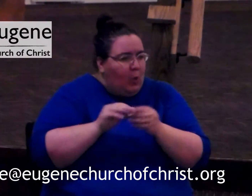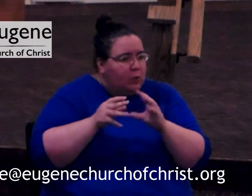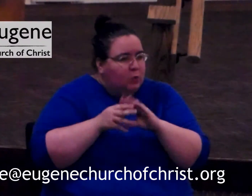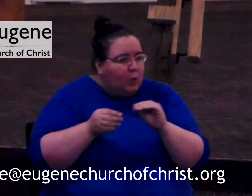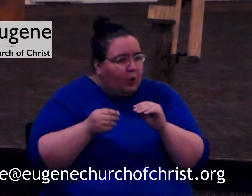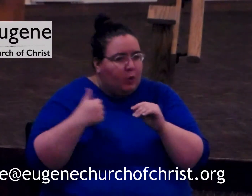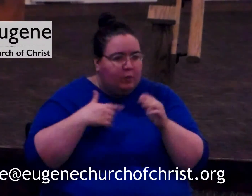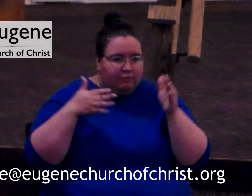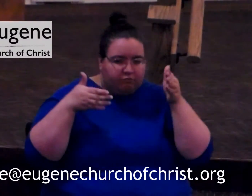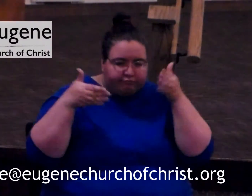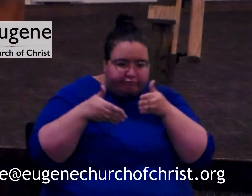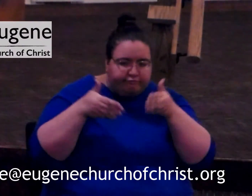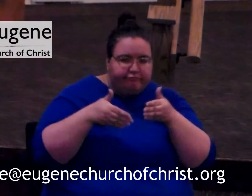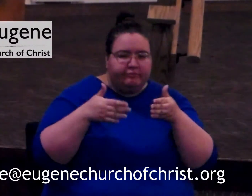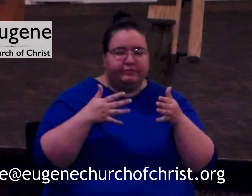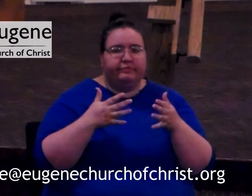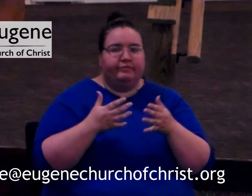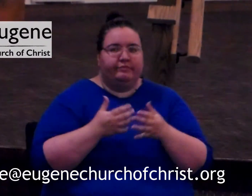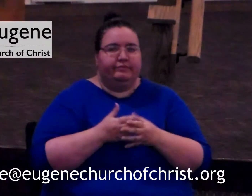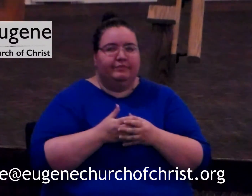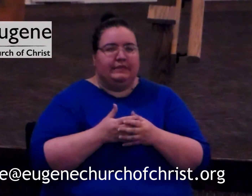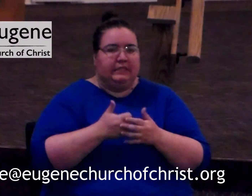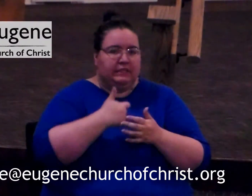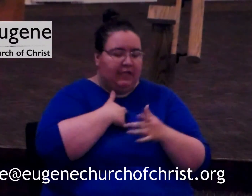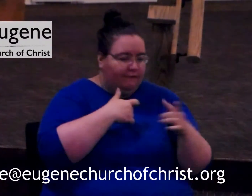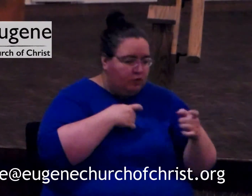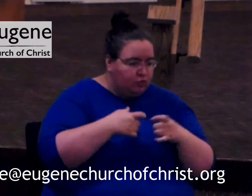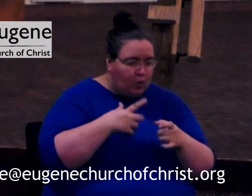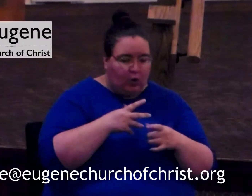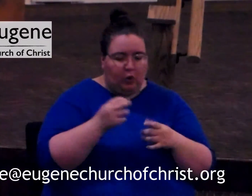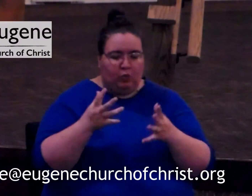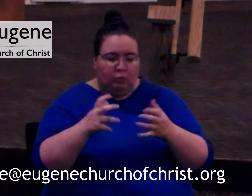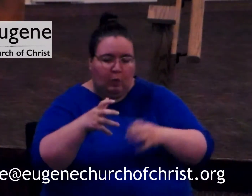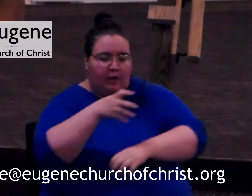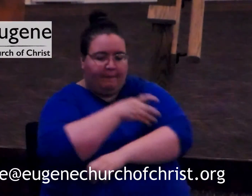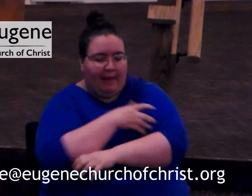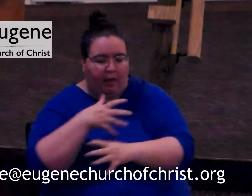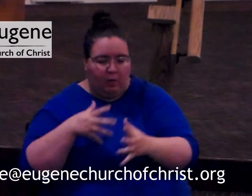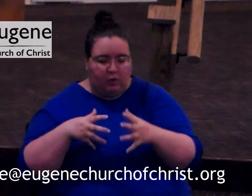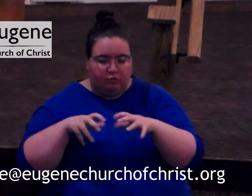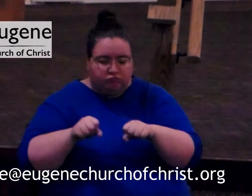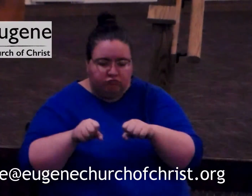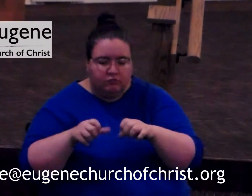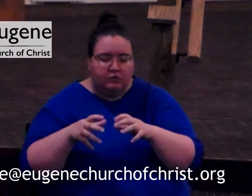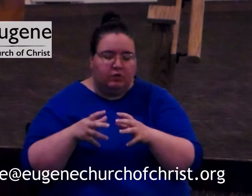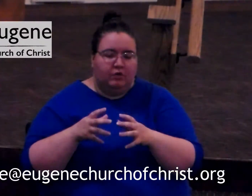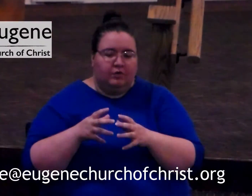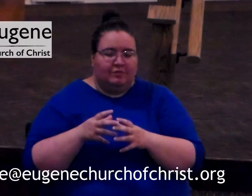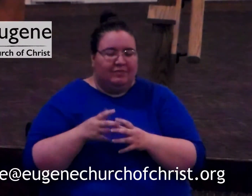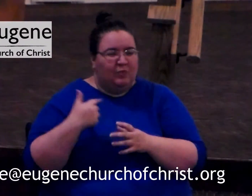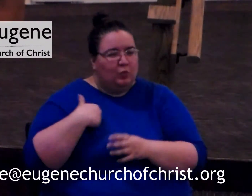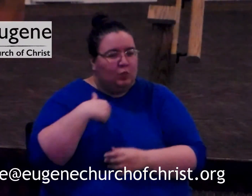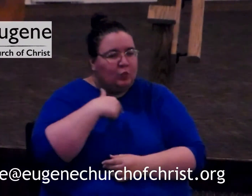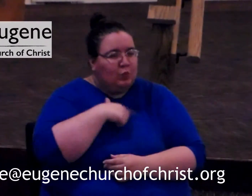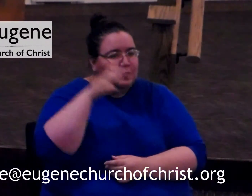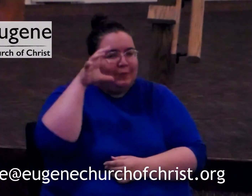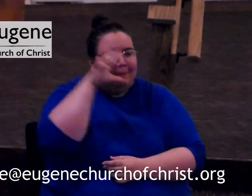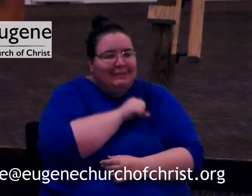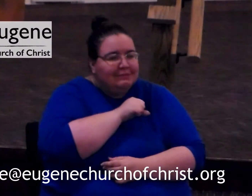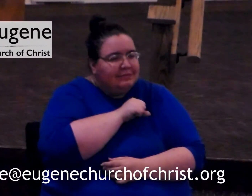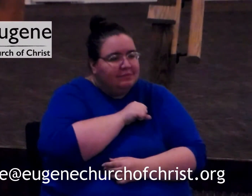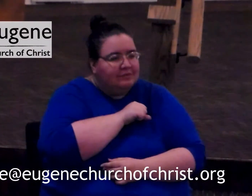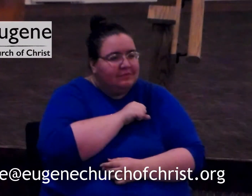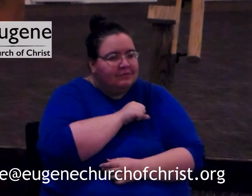up in the greed. We get caught up in the lack of self-control. We get caught up in the need for power. And instead, we miss what so many people miss